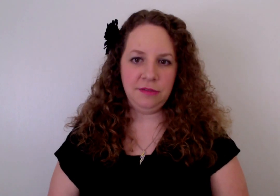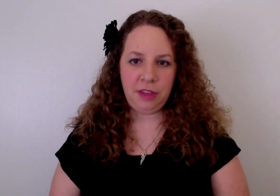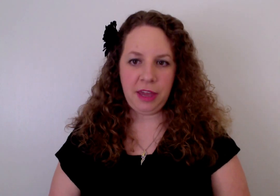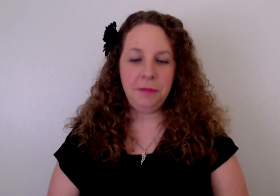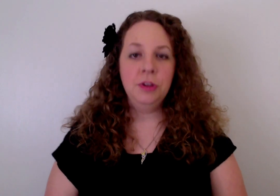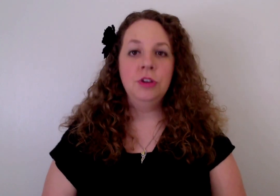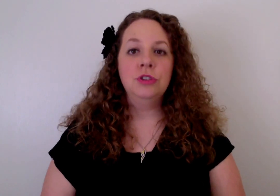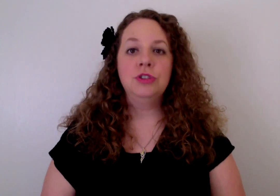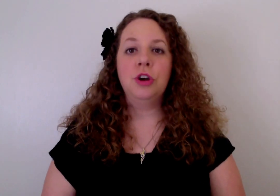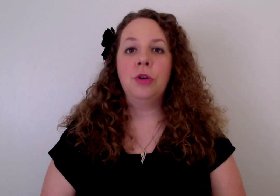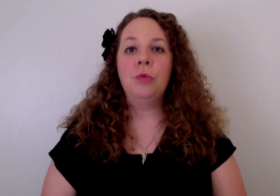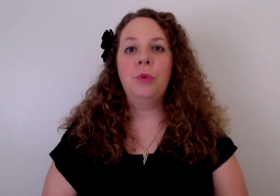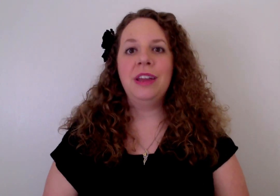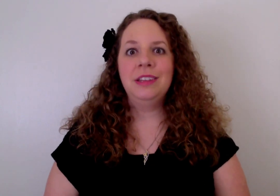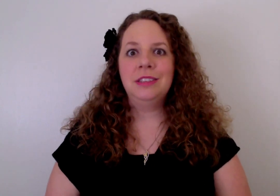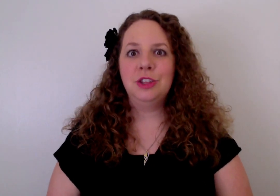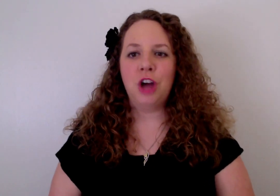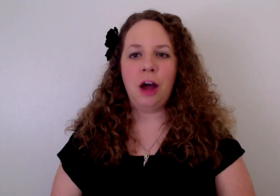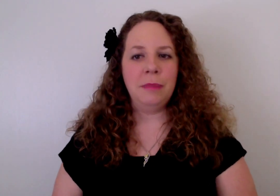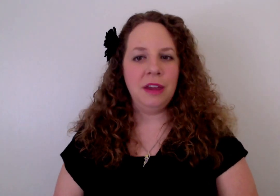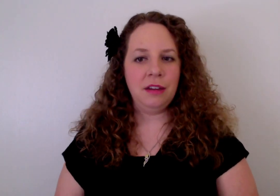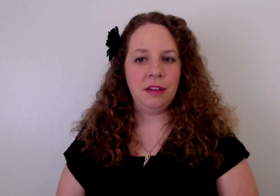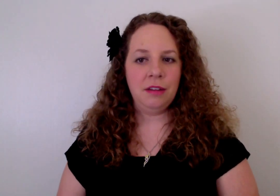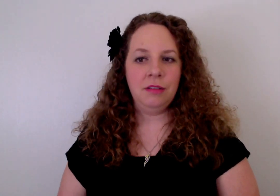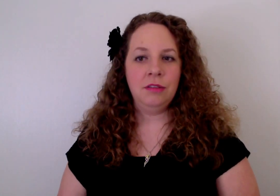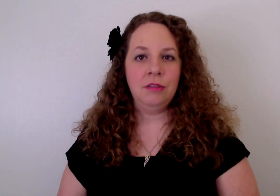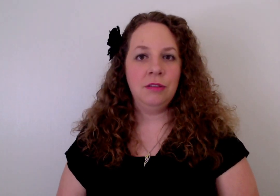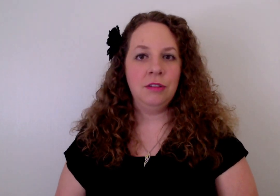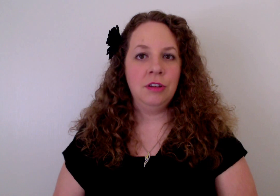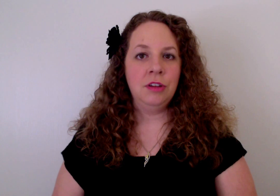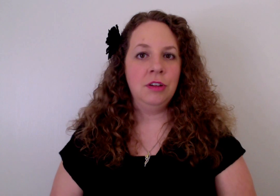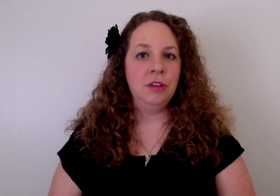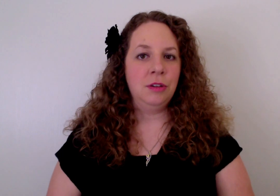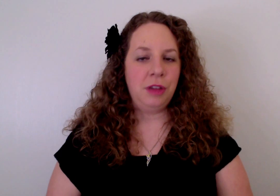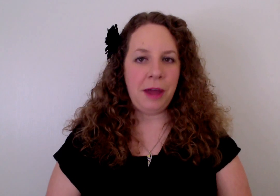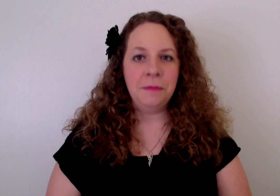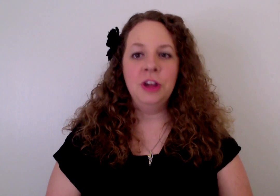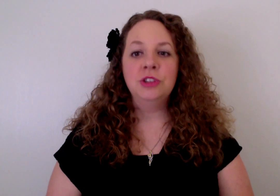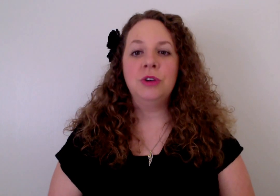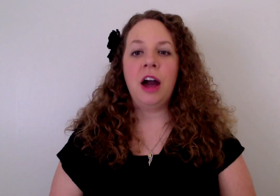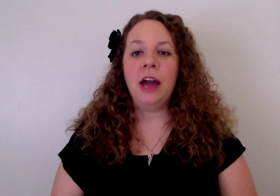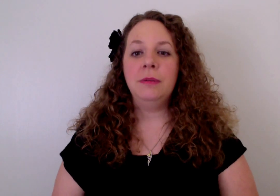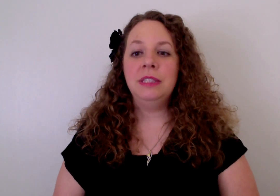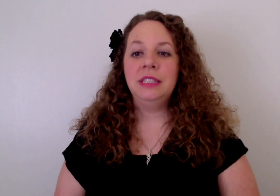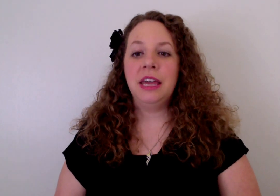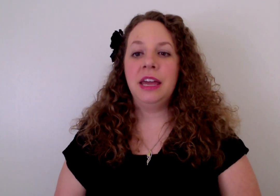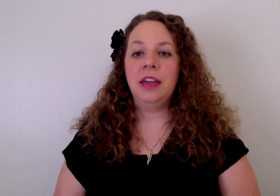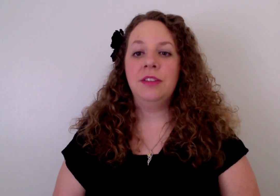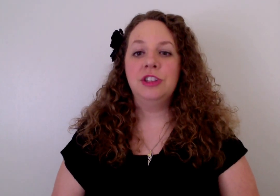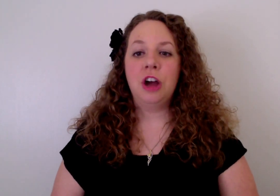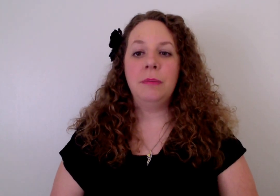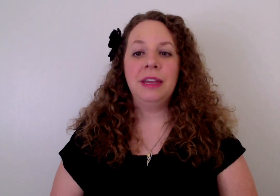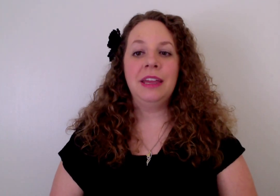Okay, so what is the topic? Okay, so I would say the topic is